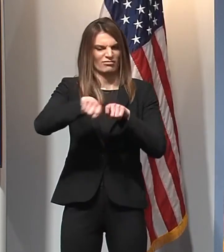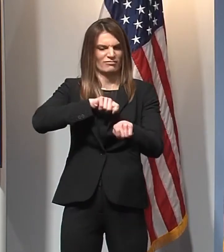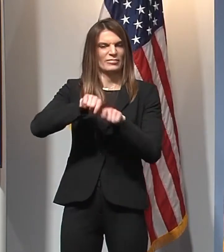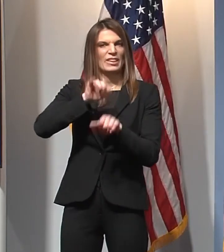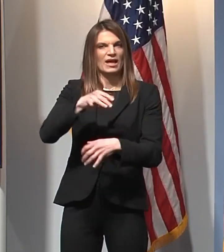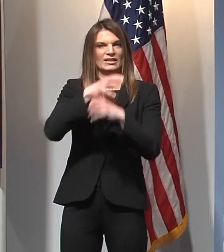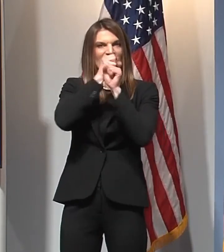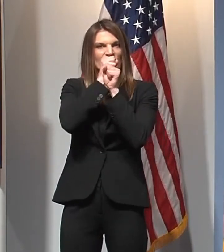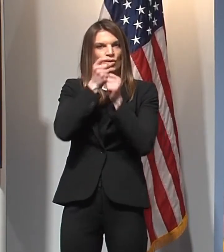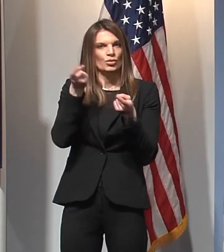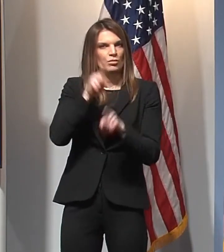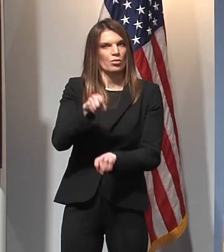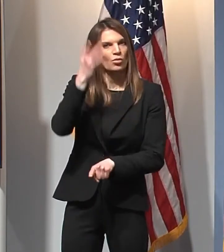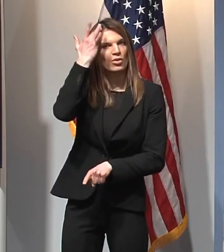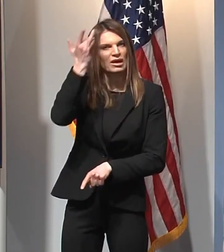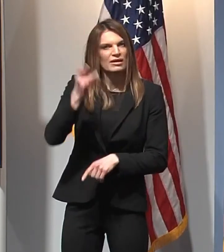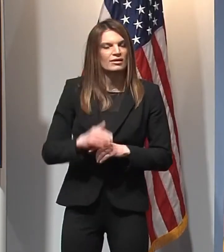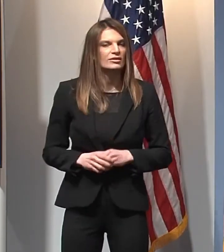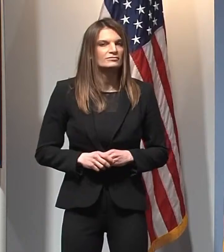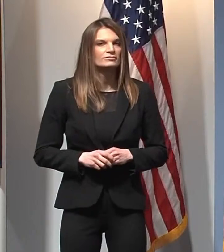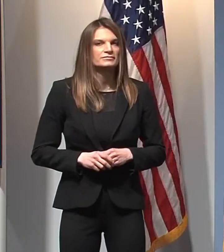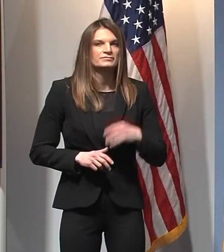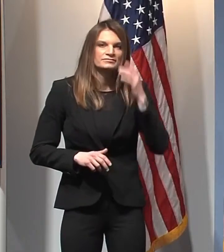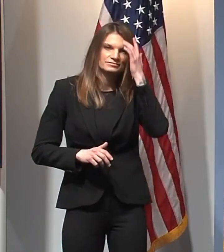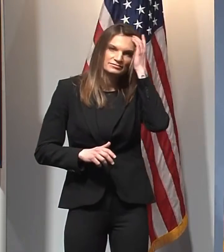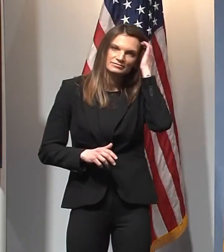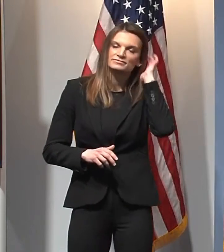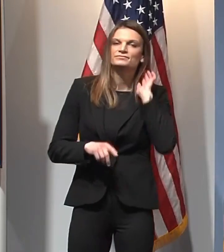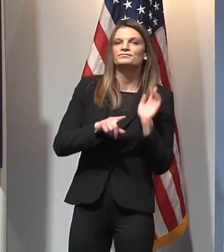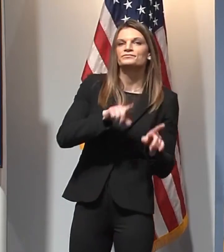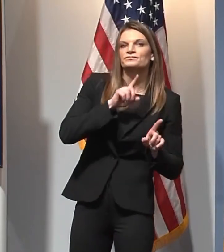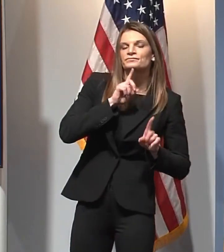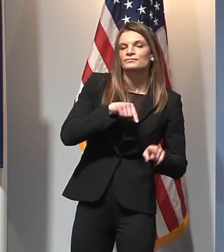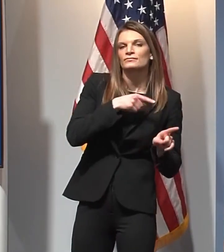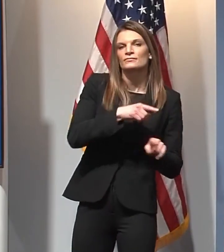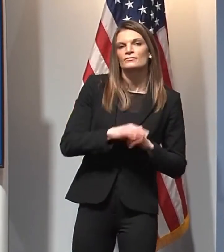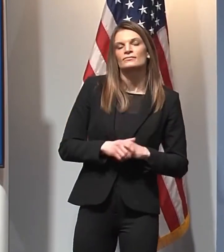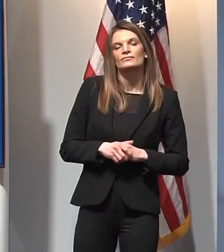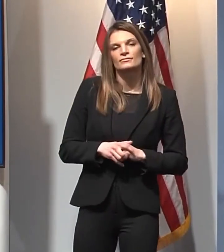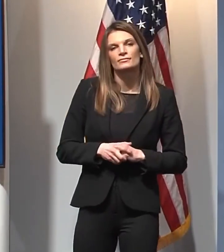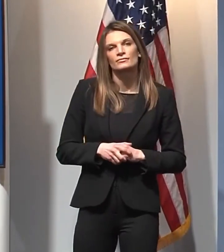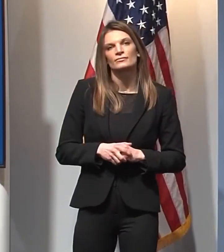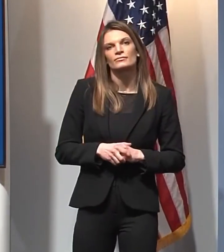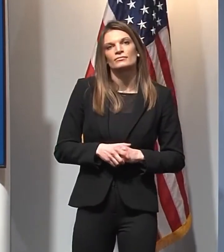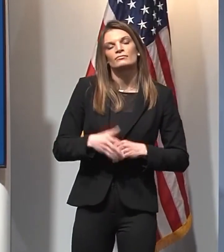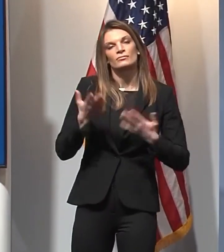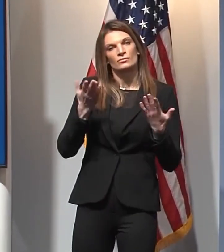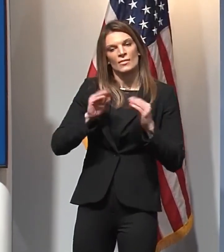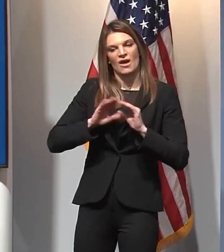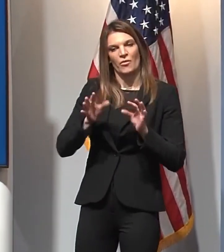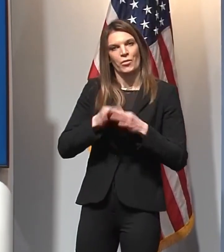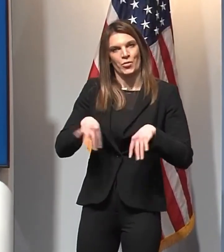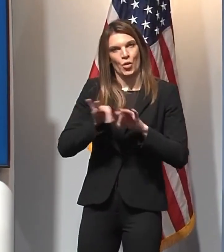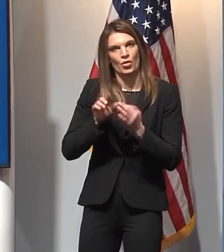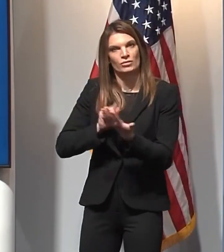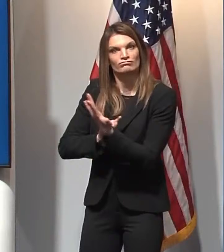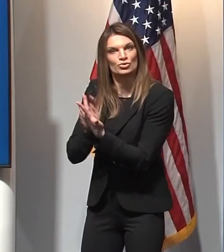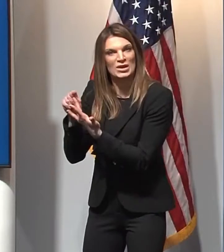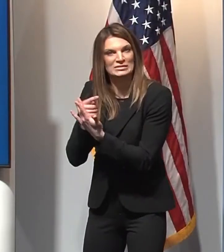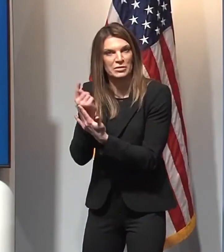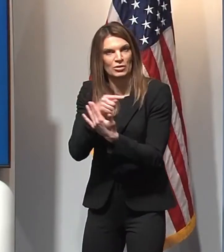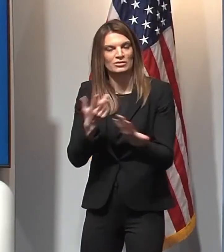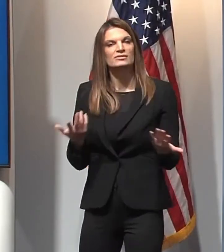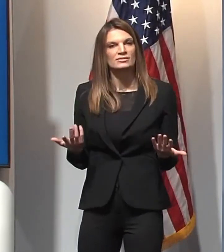that confidentiality agreement? Well, I think, the conversation around transparency is